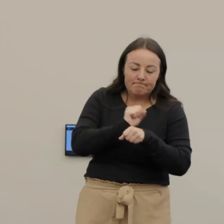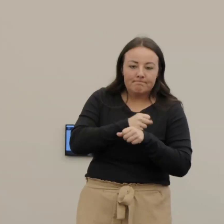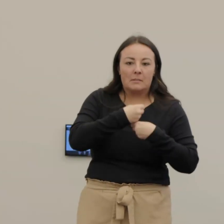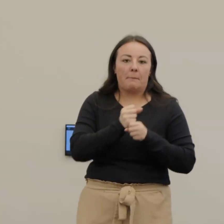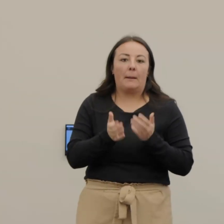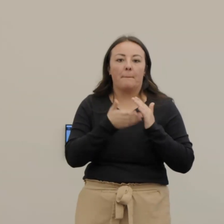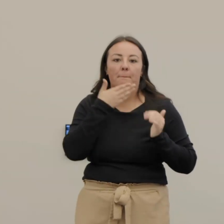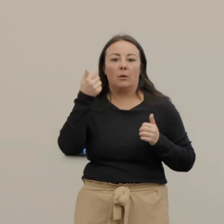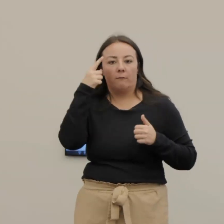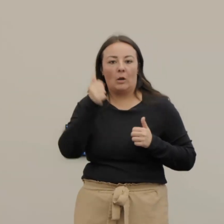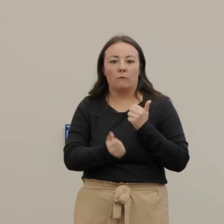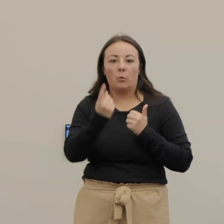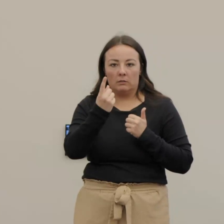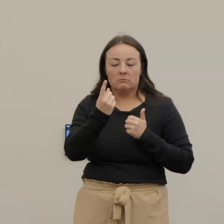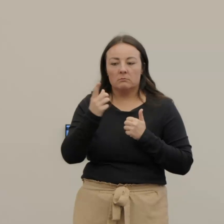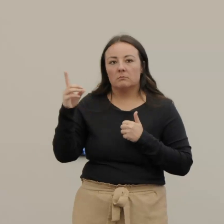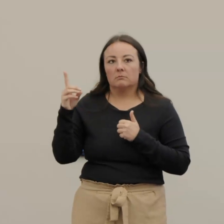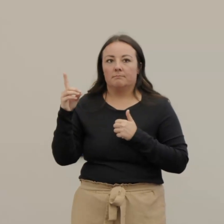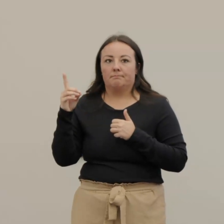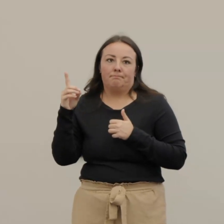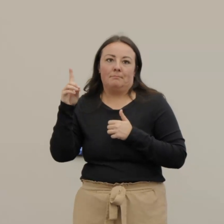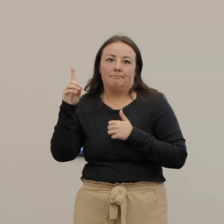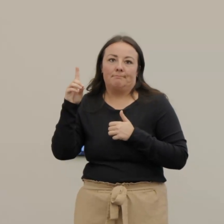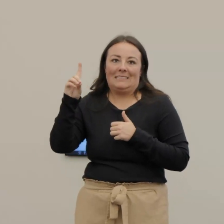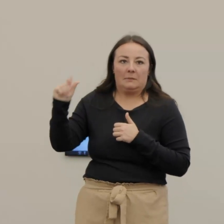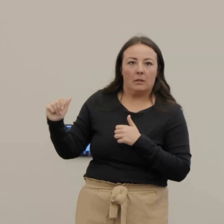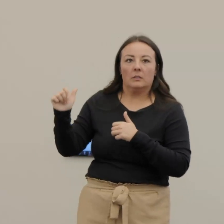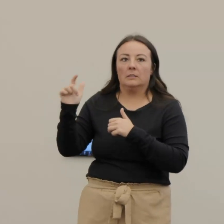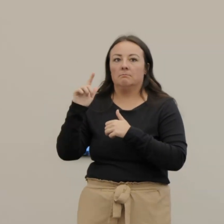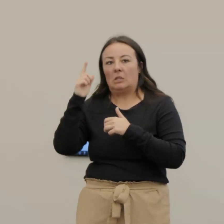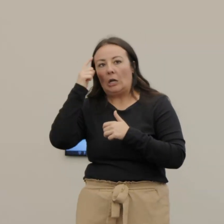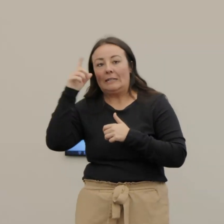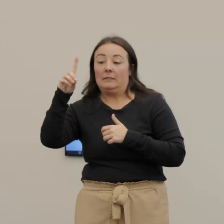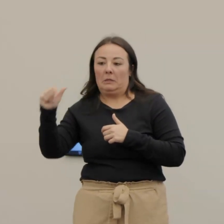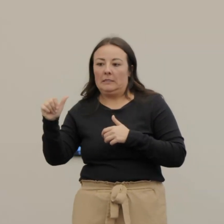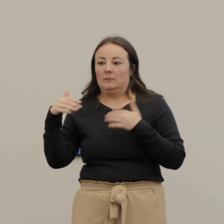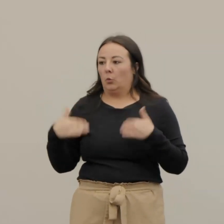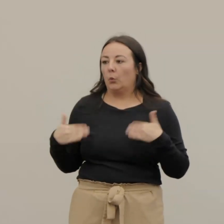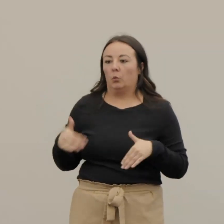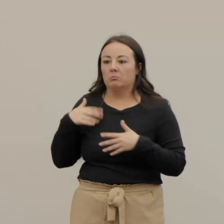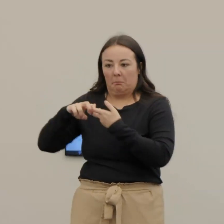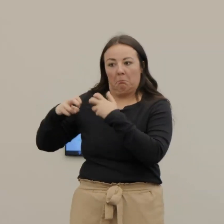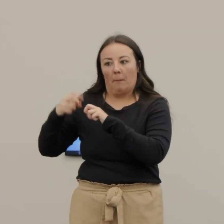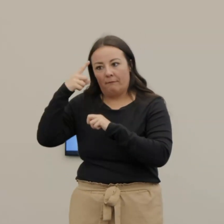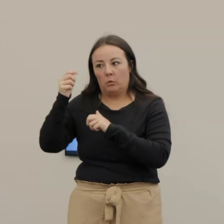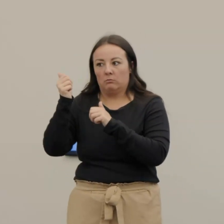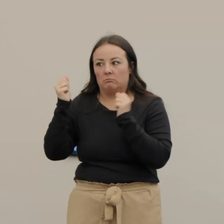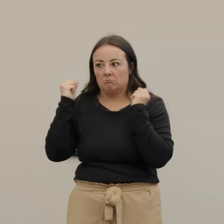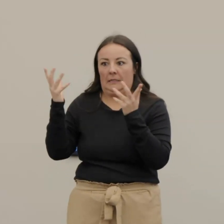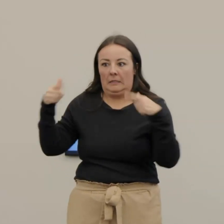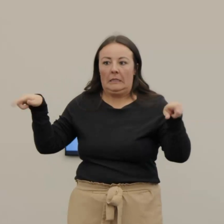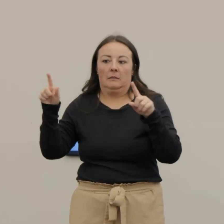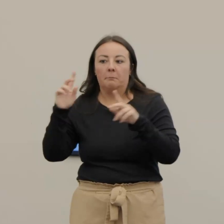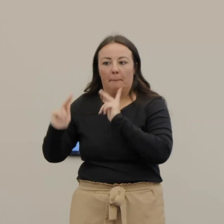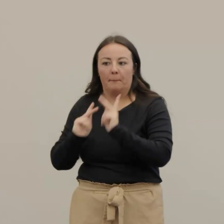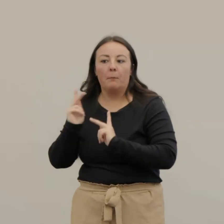Disability is that extreme point. And so this is fun. And I never would